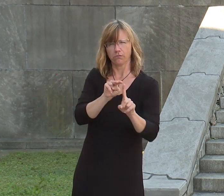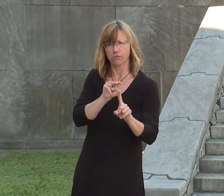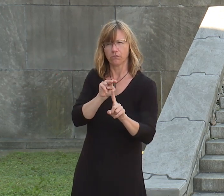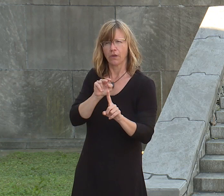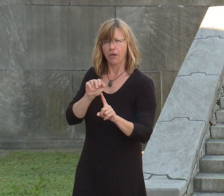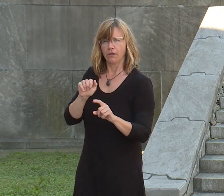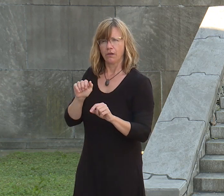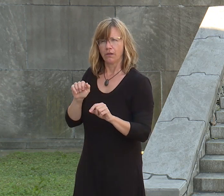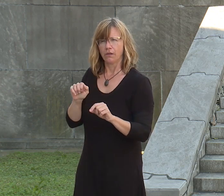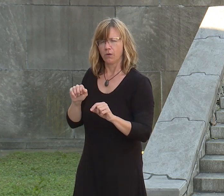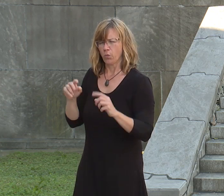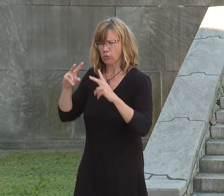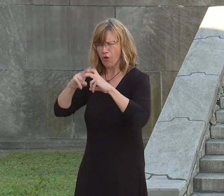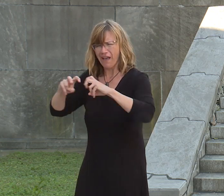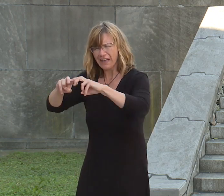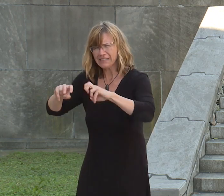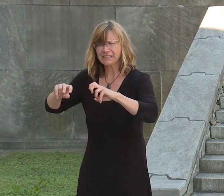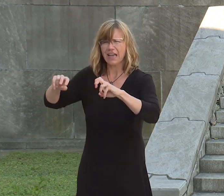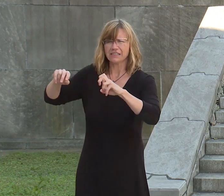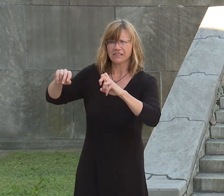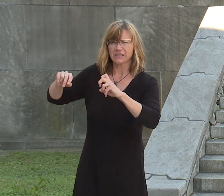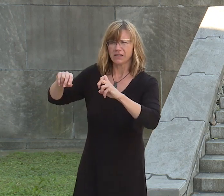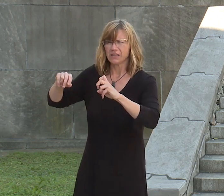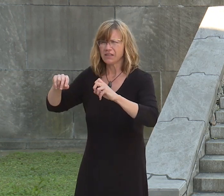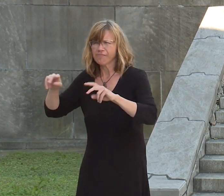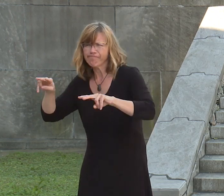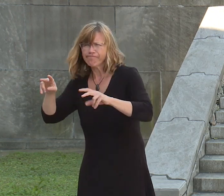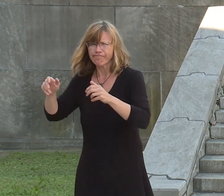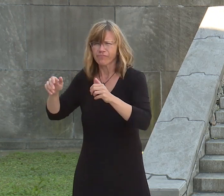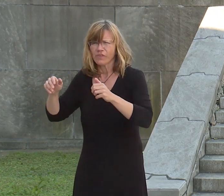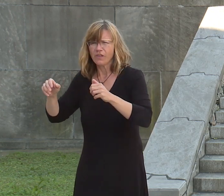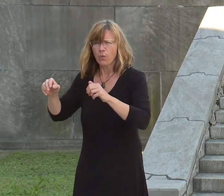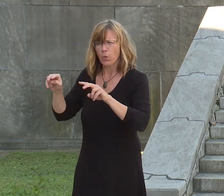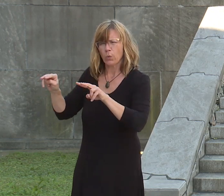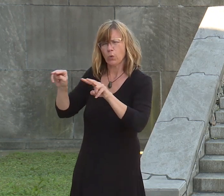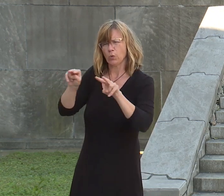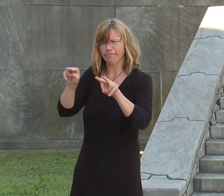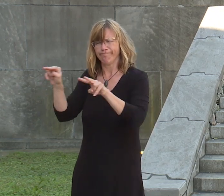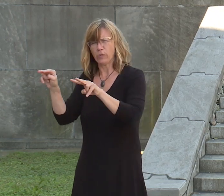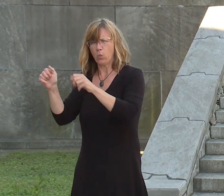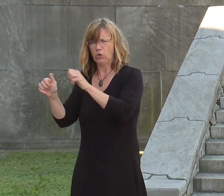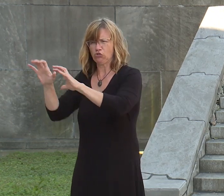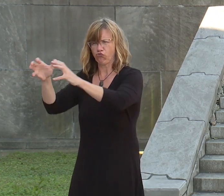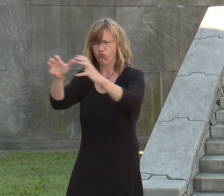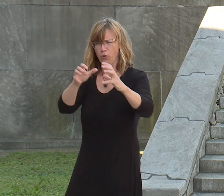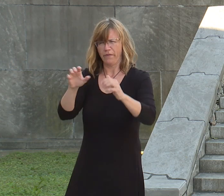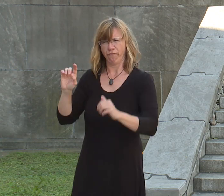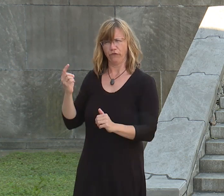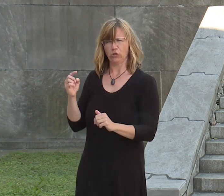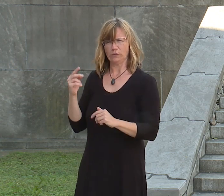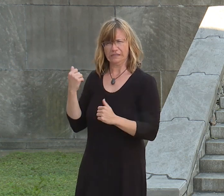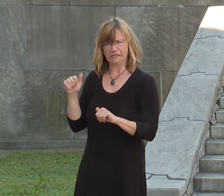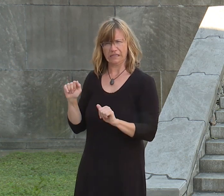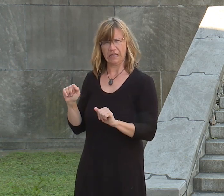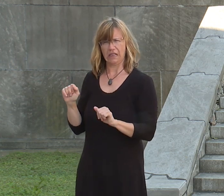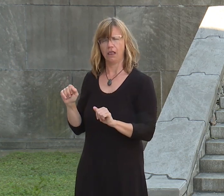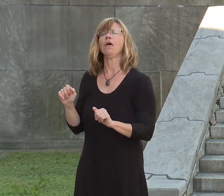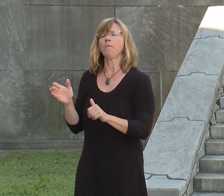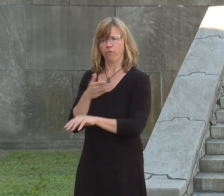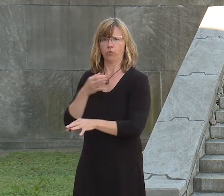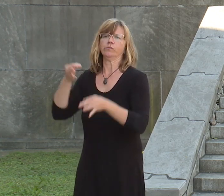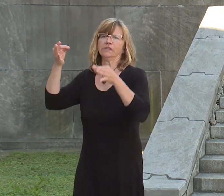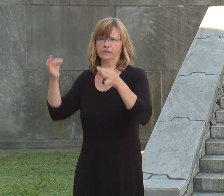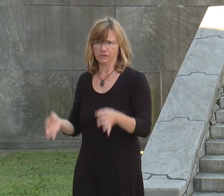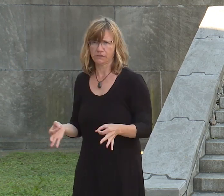hesitant. Some may be hesitant, but they're also just deliberating and want to make the best decision for themselves. So felt like that was a more